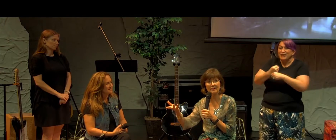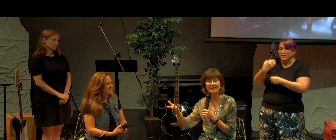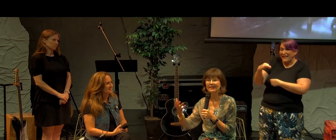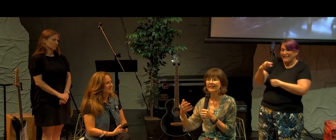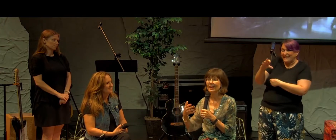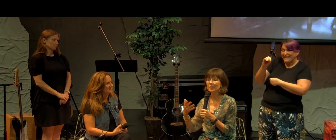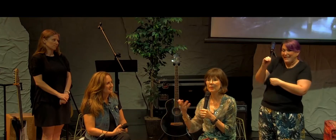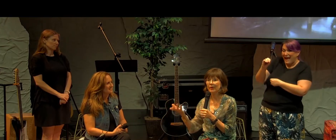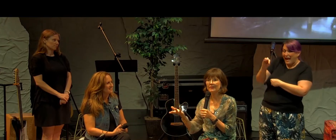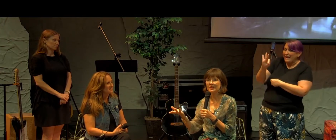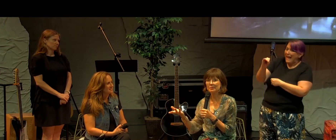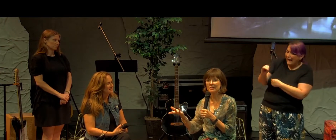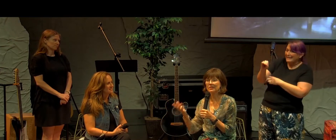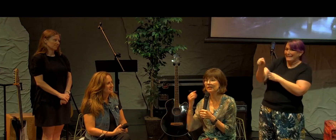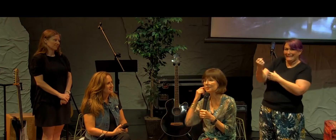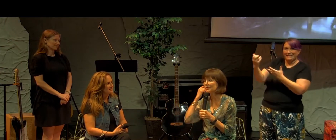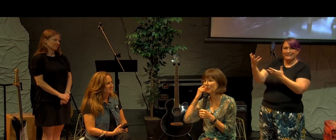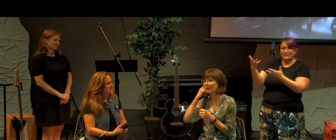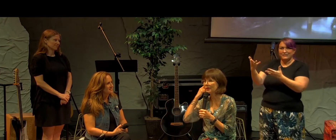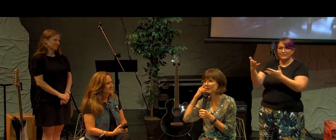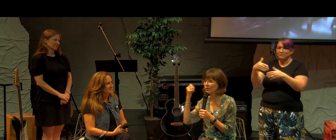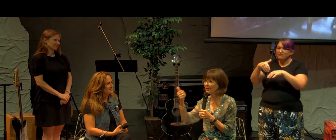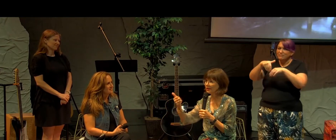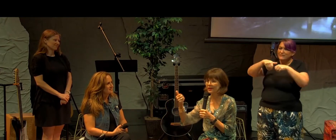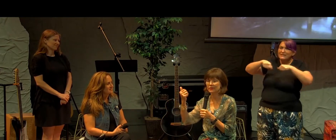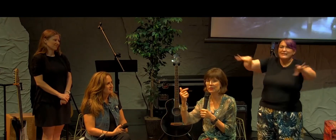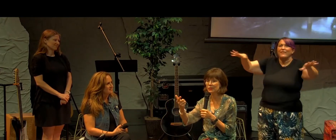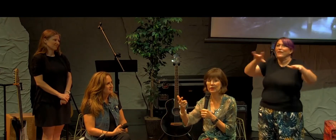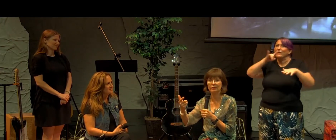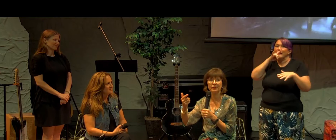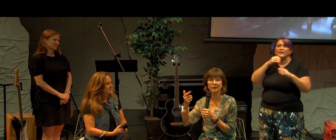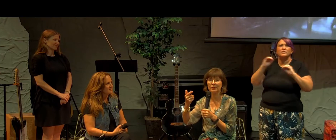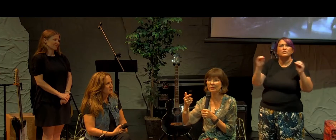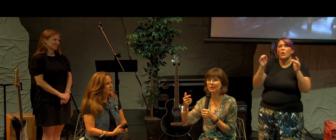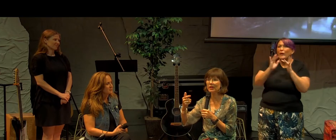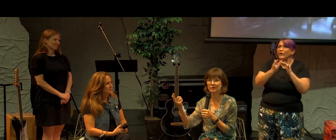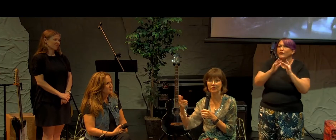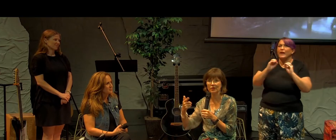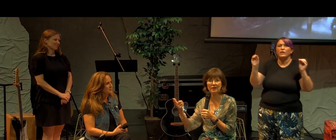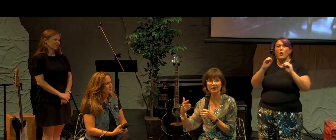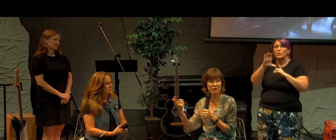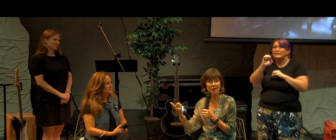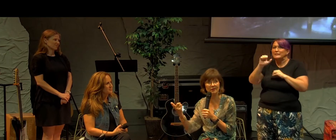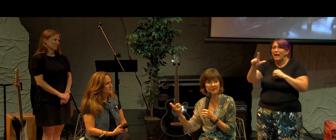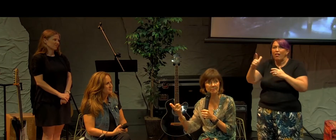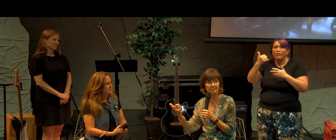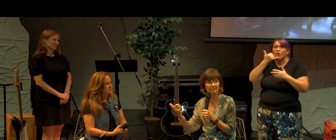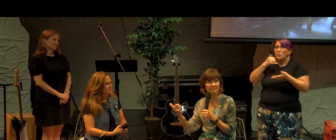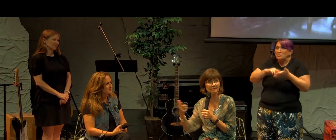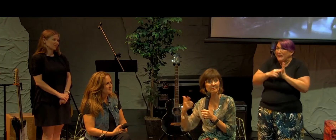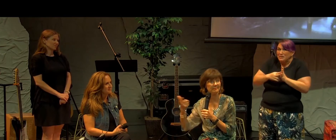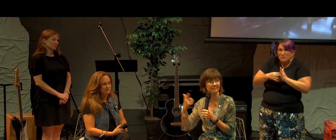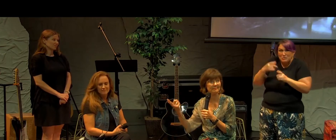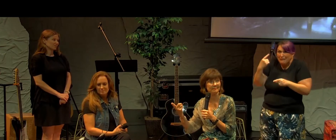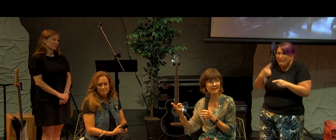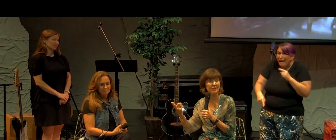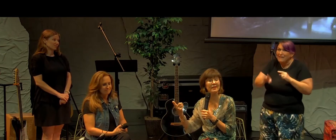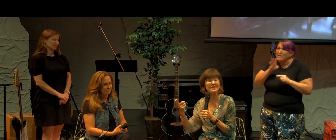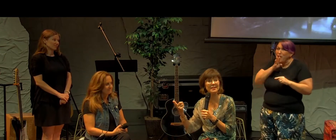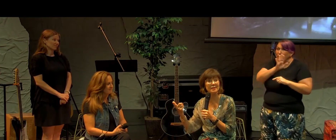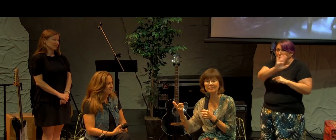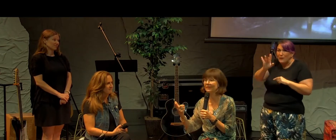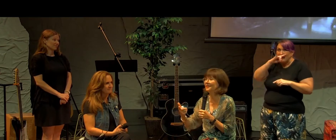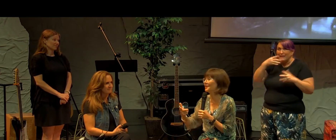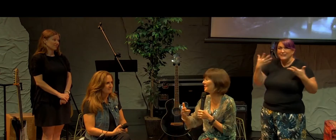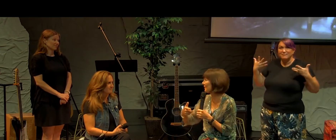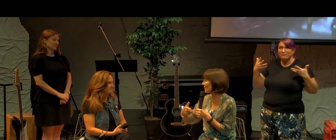abroad and be part of these mission teams when there was no internet, there's no cell phone. You're not going to talk to them. You're not going to see